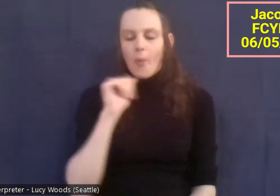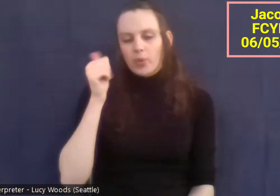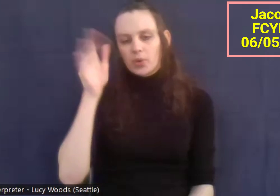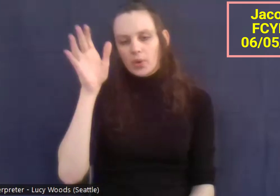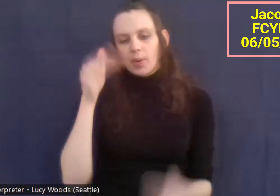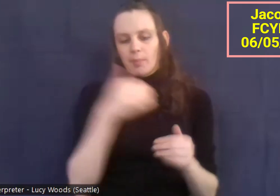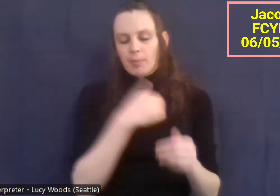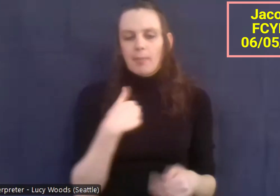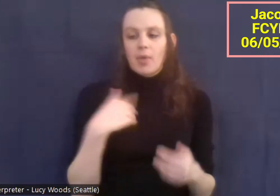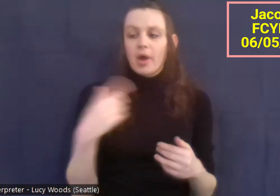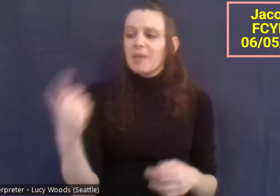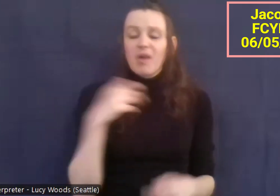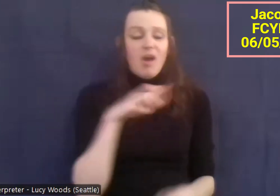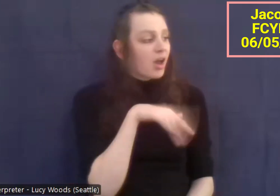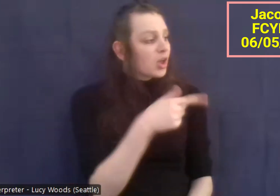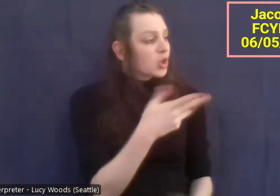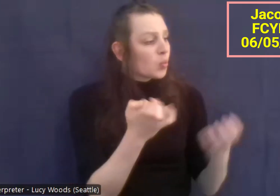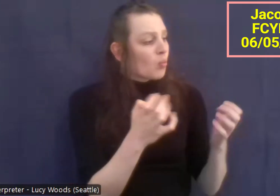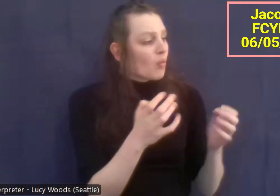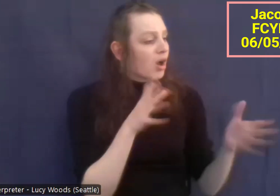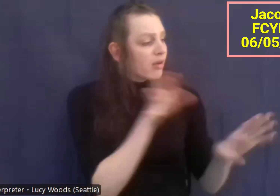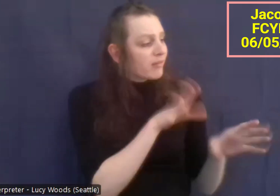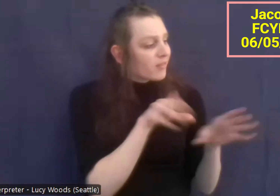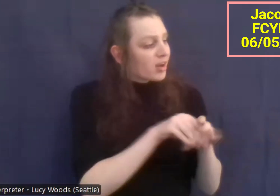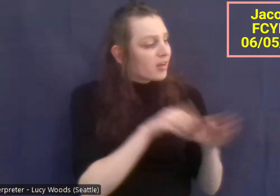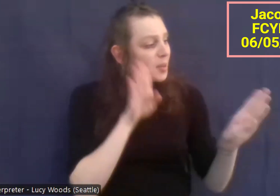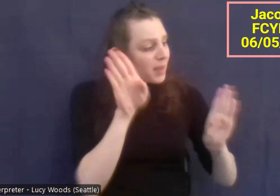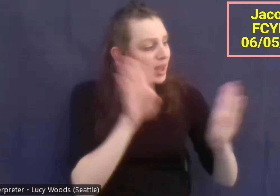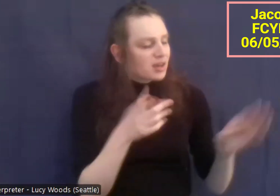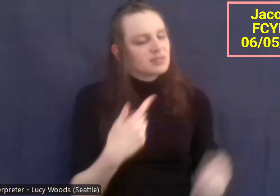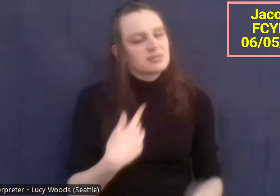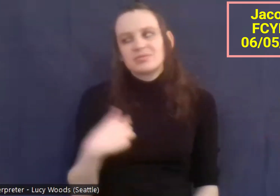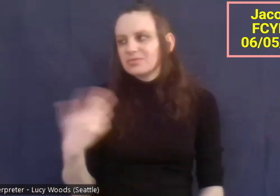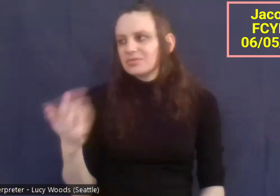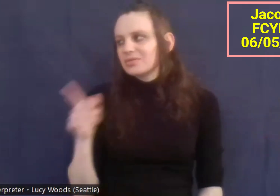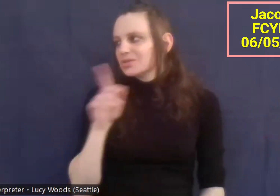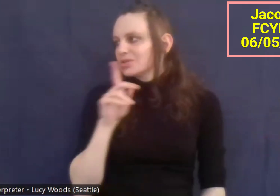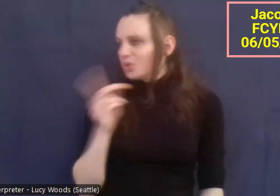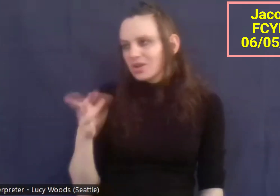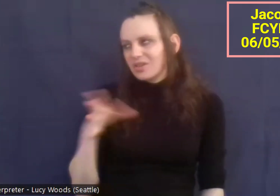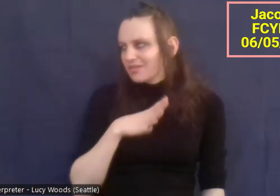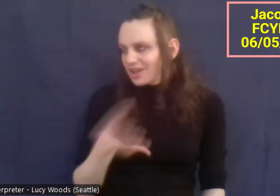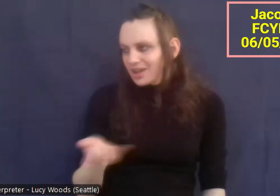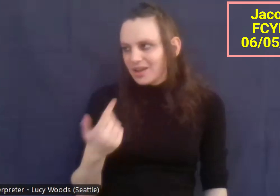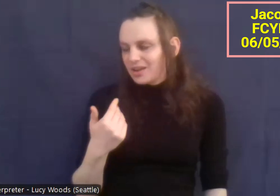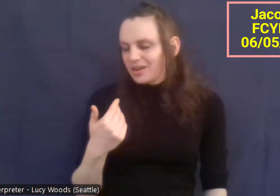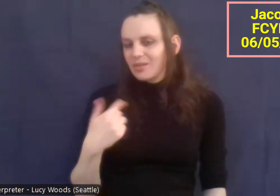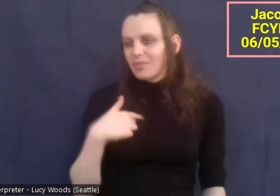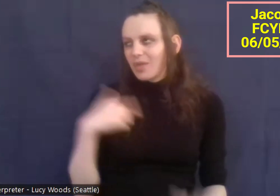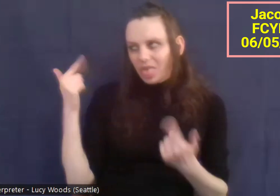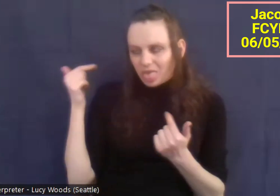get involved in the bid. And I was like, why not? I've got nothing else to do. And so